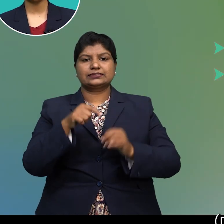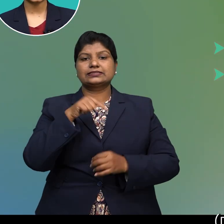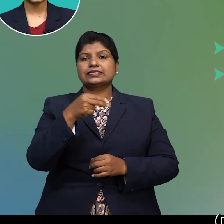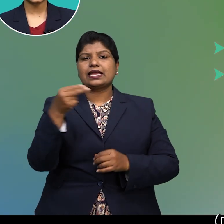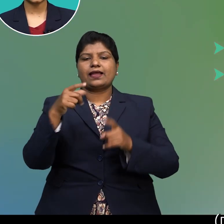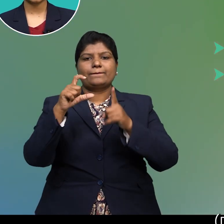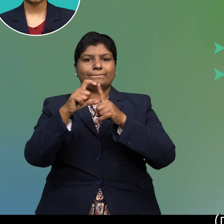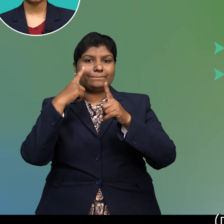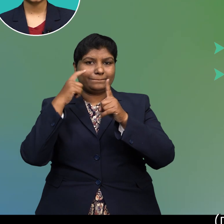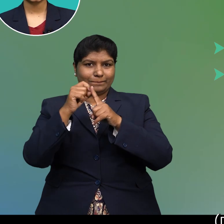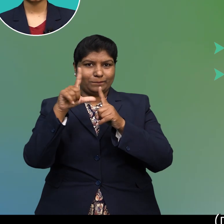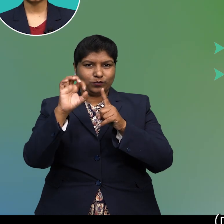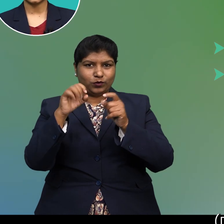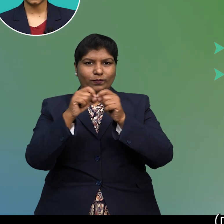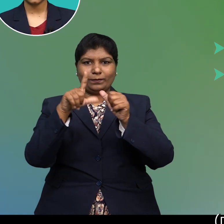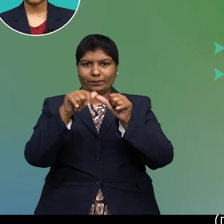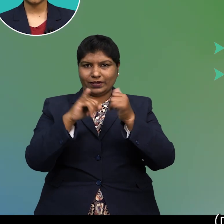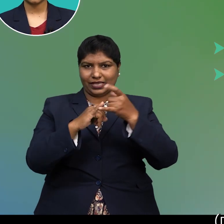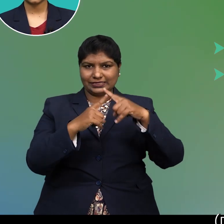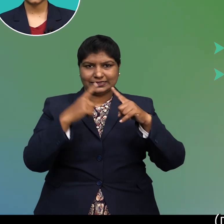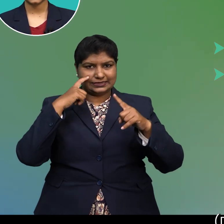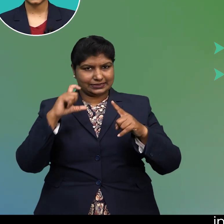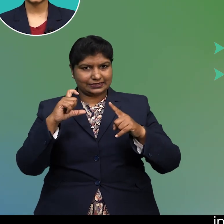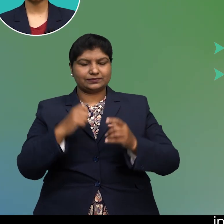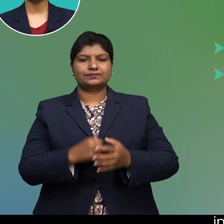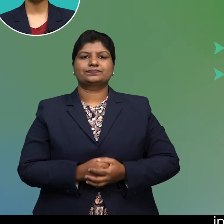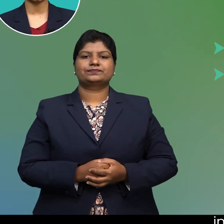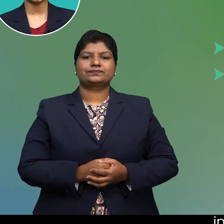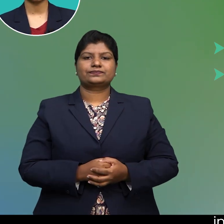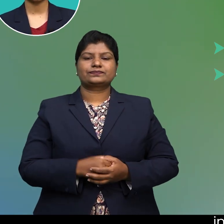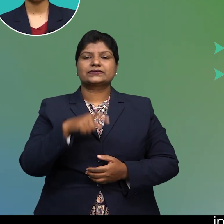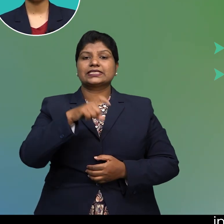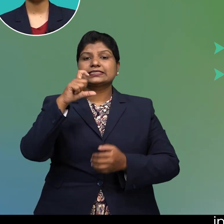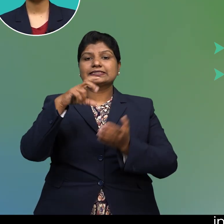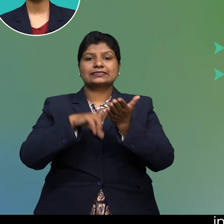Some familiar examples are prawns,